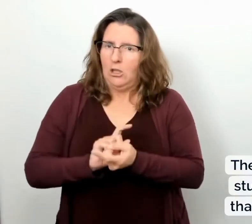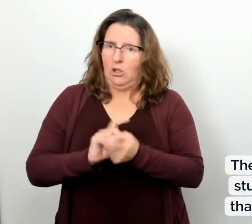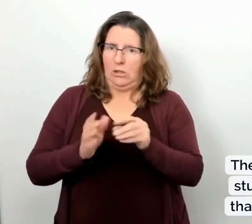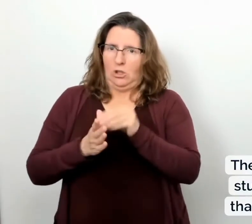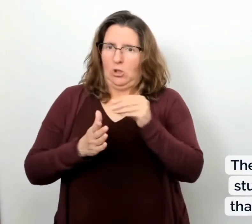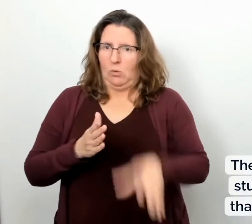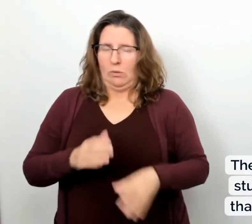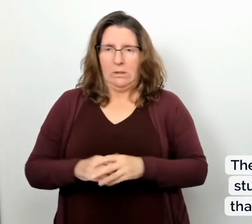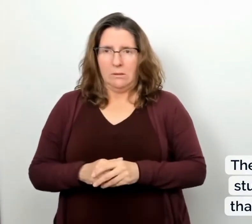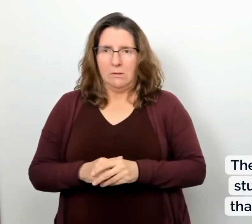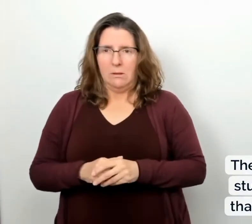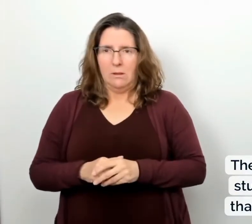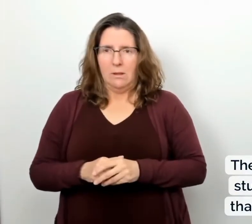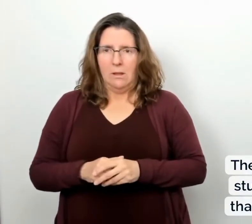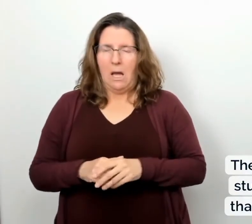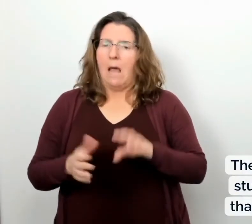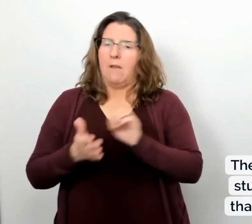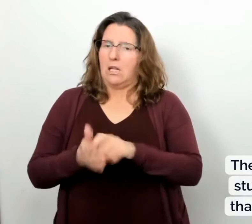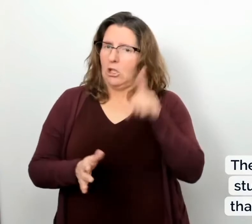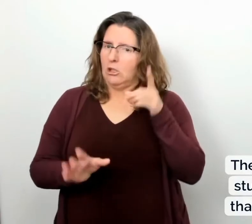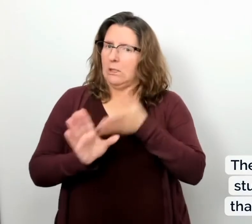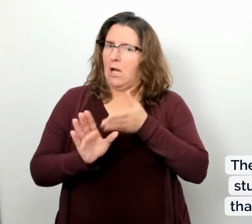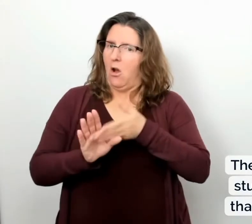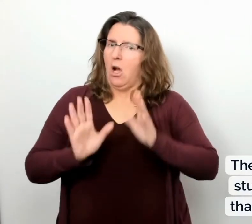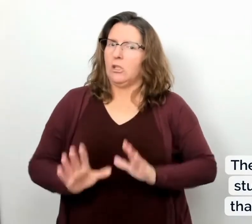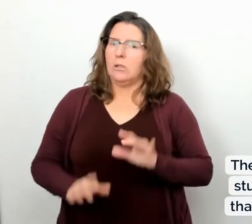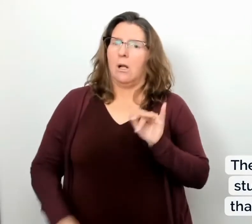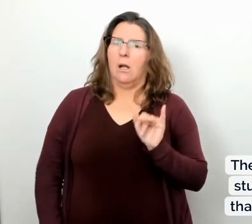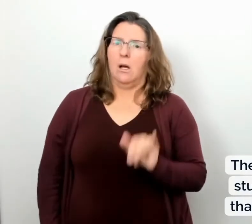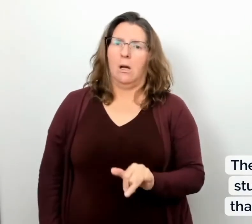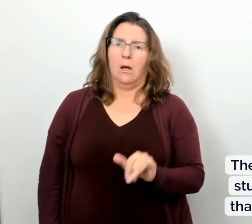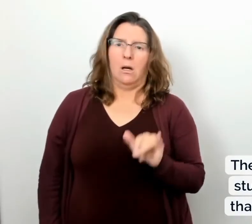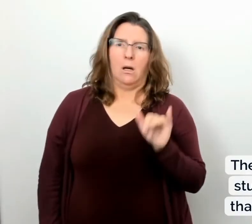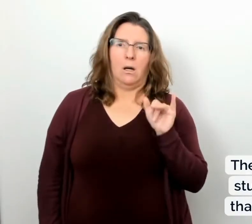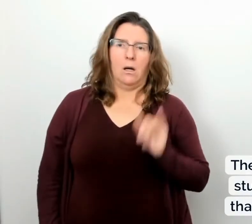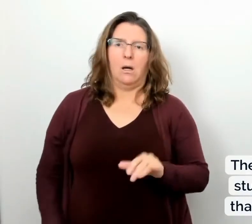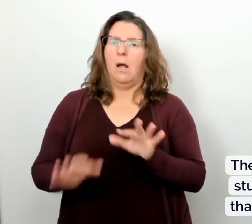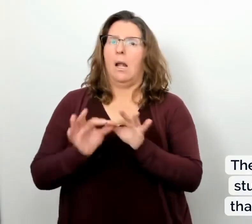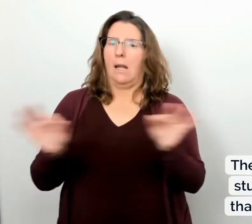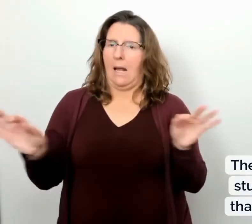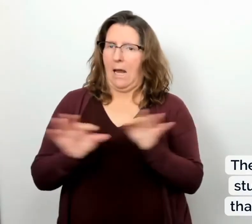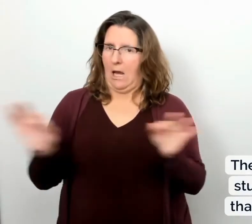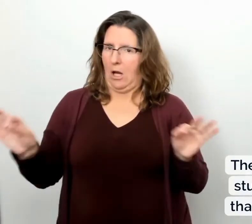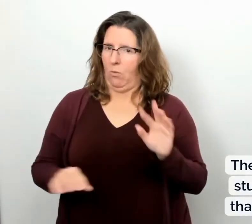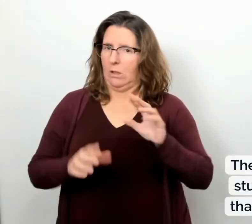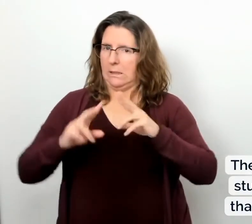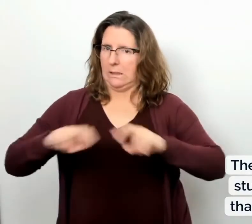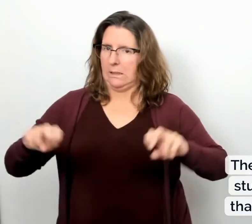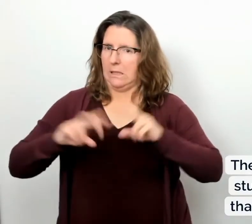language, participate in conversations, learn to express themselves. After a time, that student showed real growth. It finally hit